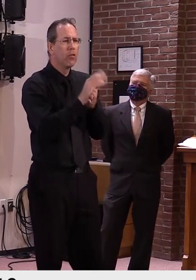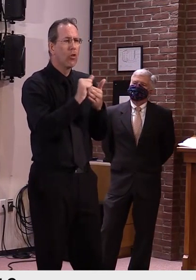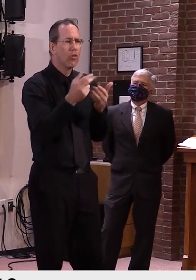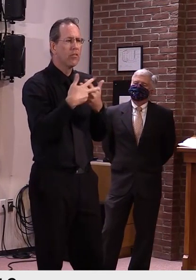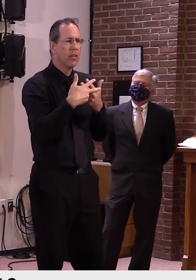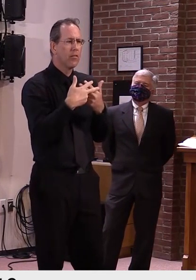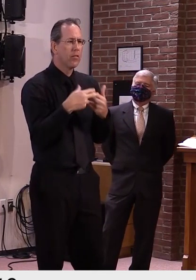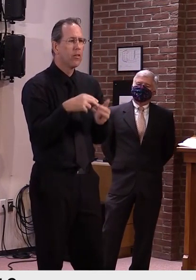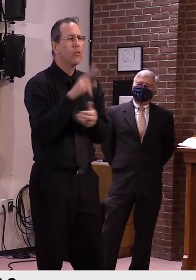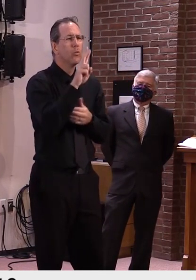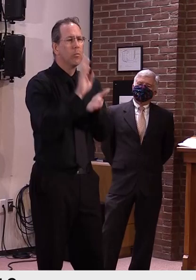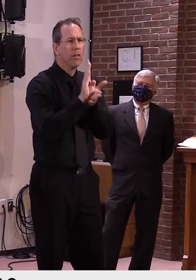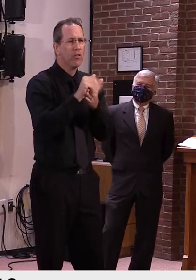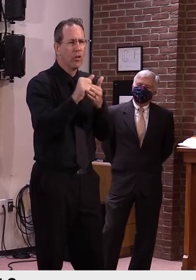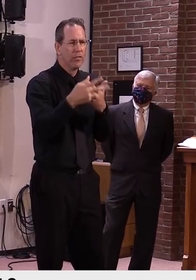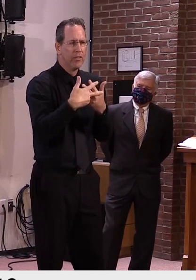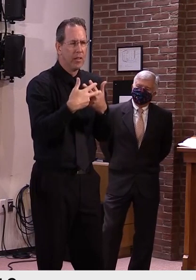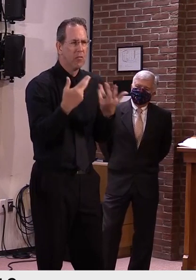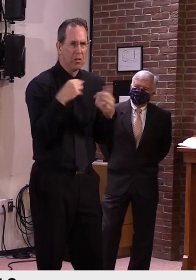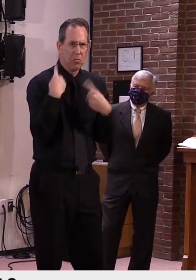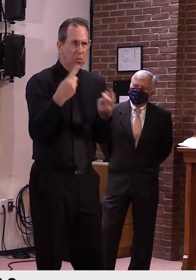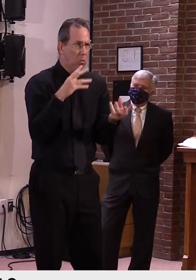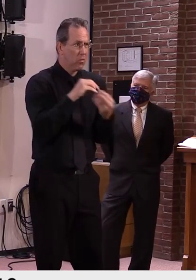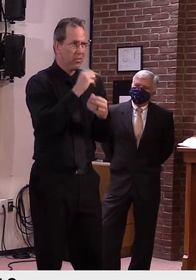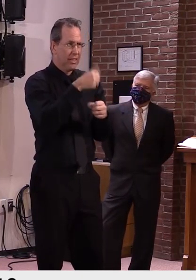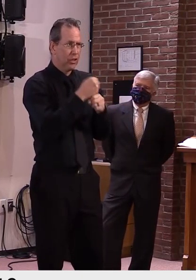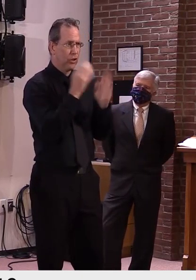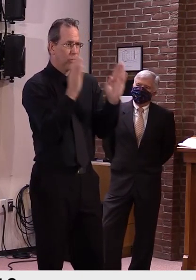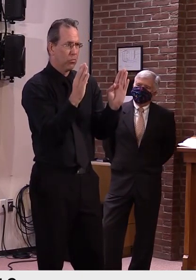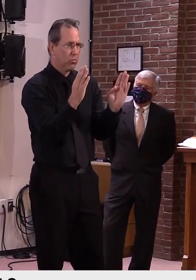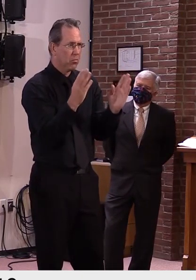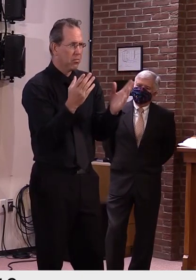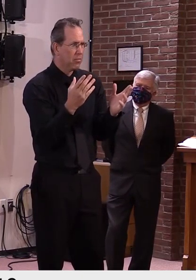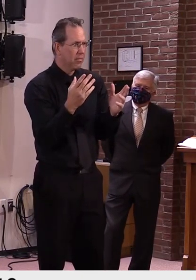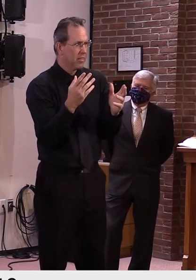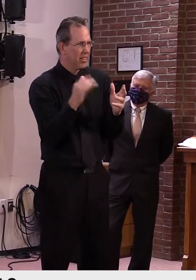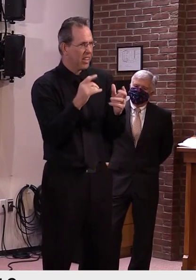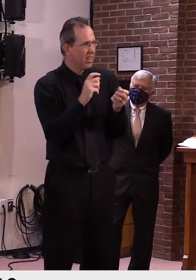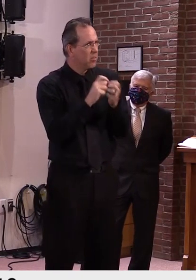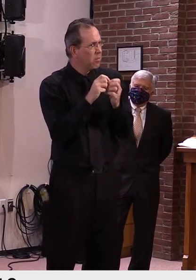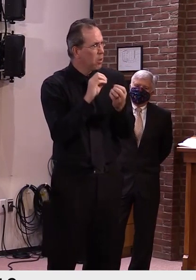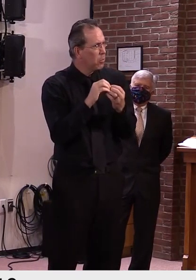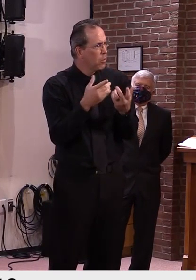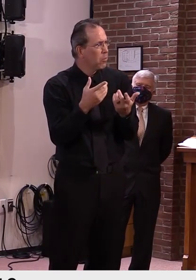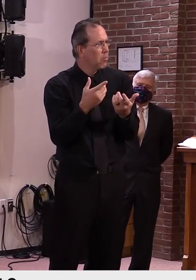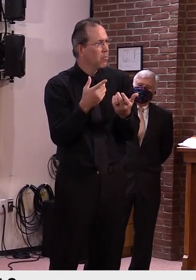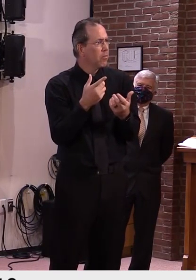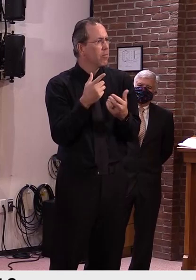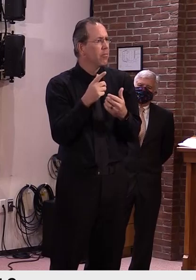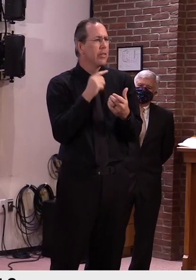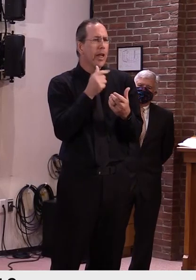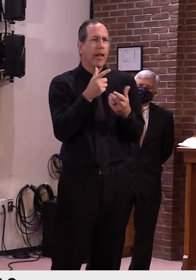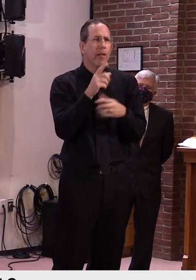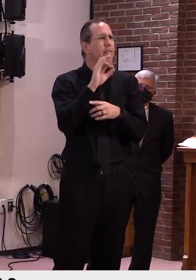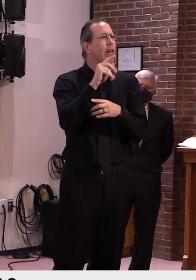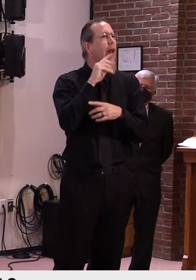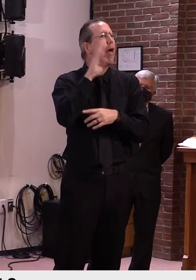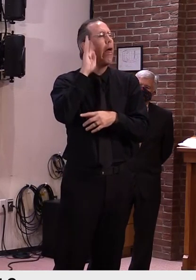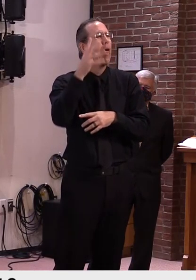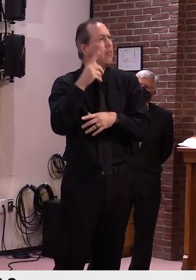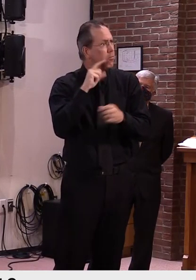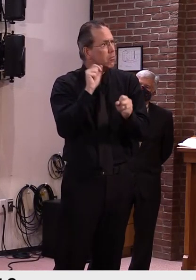time, that's a specific number, that's a fact. It's not we need to boot up a little bit, or we need to diddle around